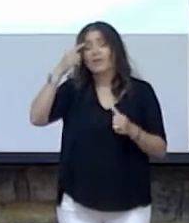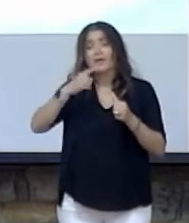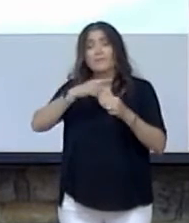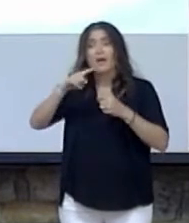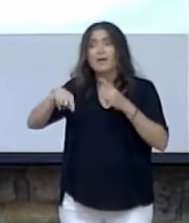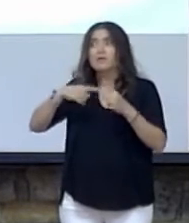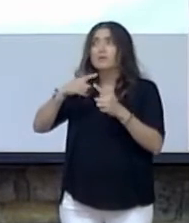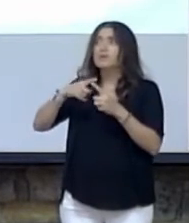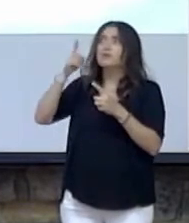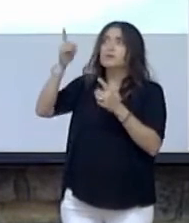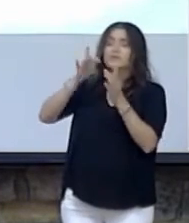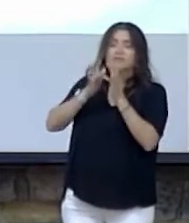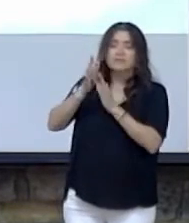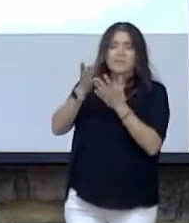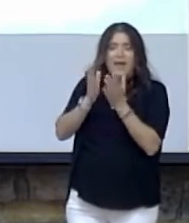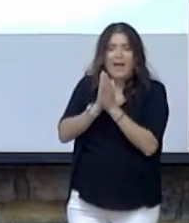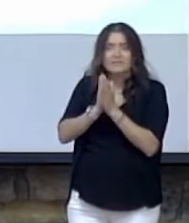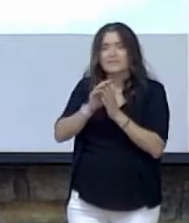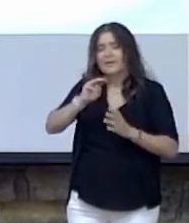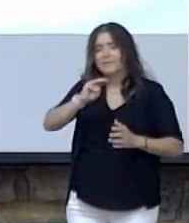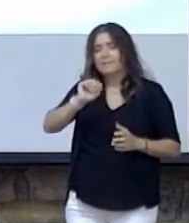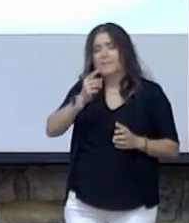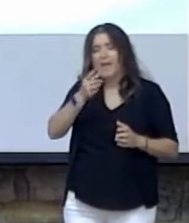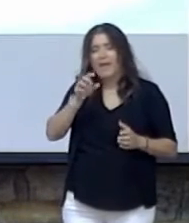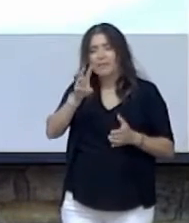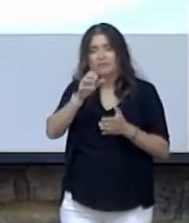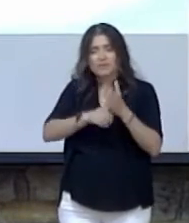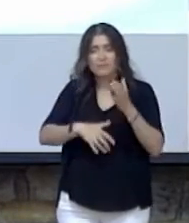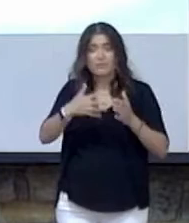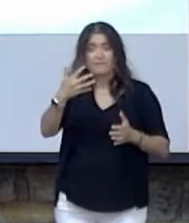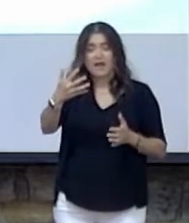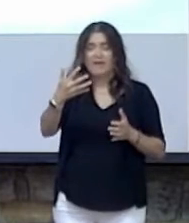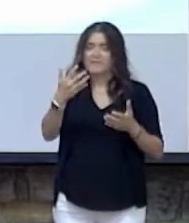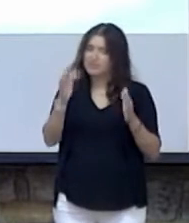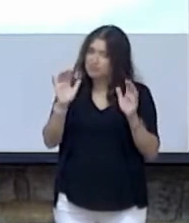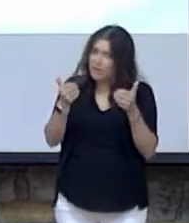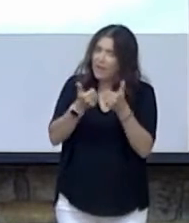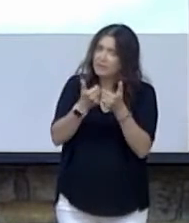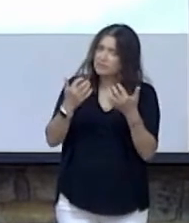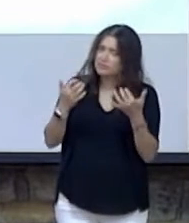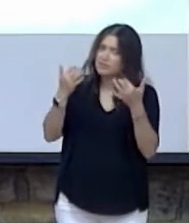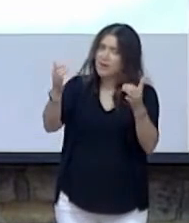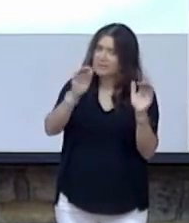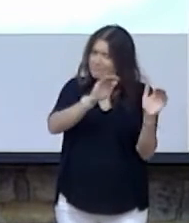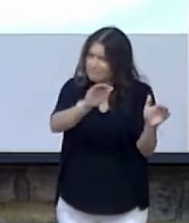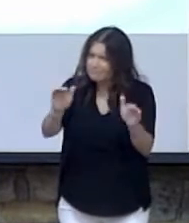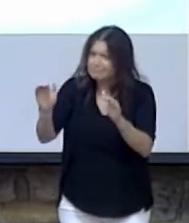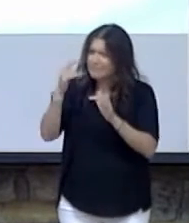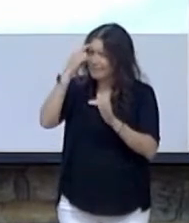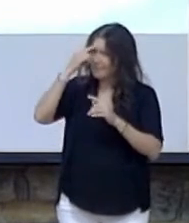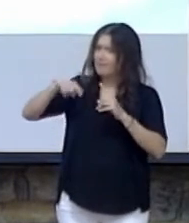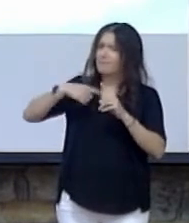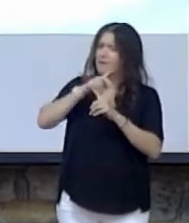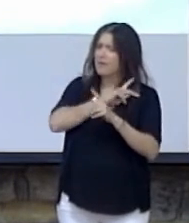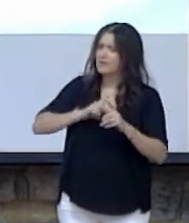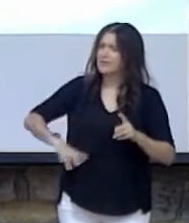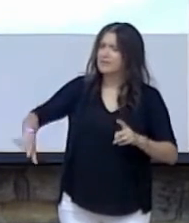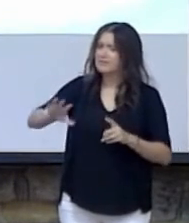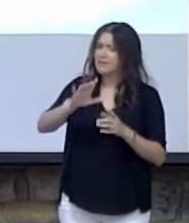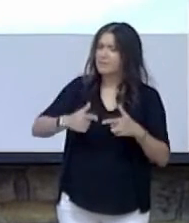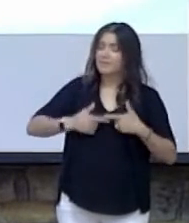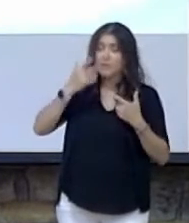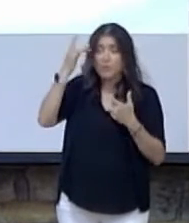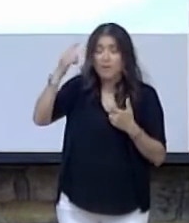is asking, even in Matthew chapter 5, as he challenges his audience to think about kingdom living. Because listen, if you choose this path